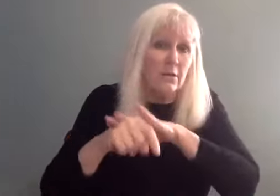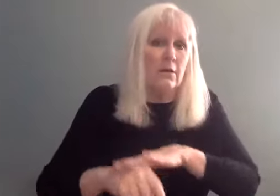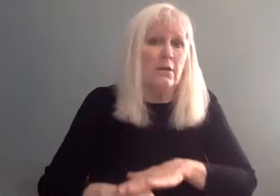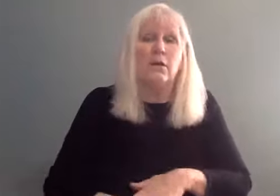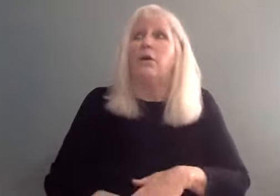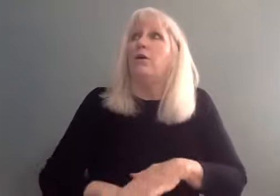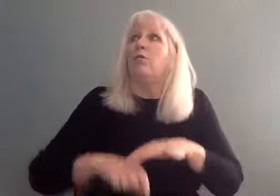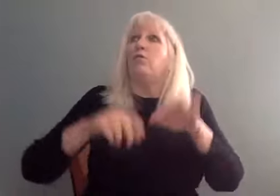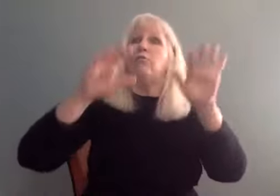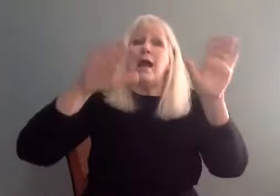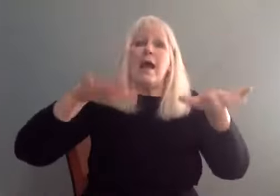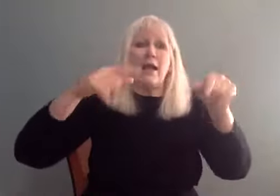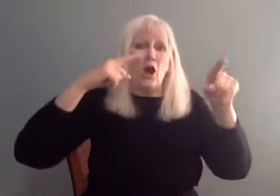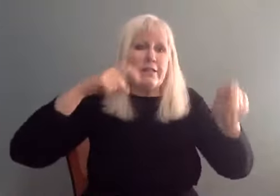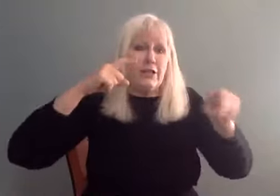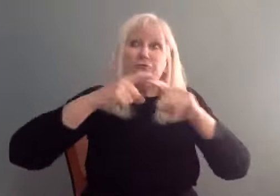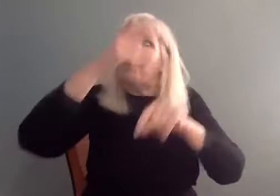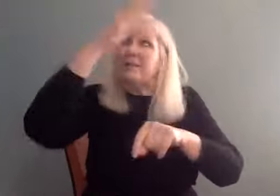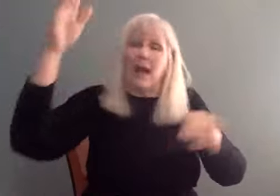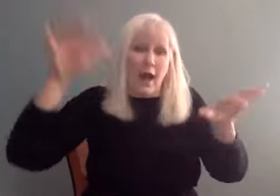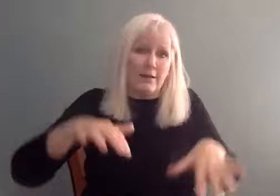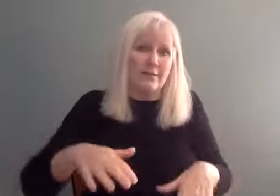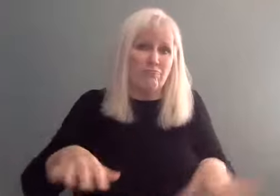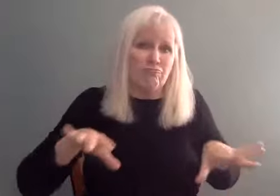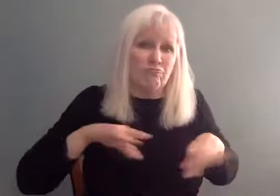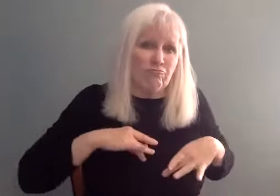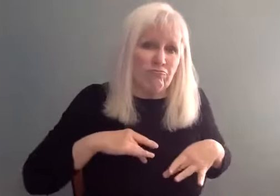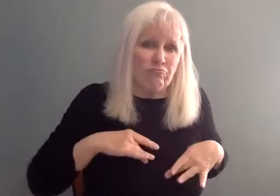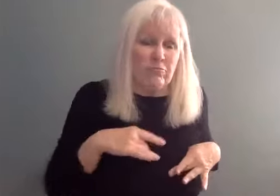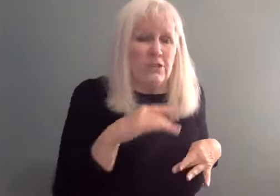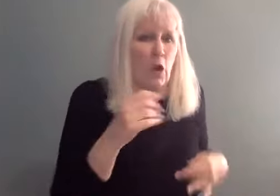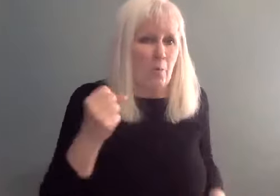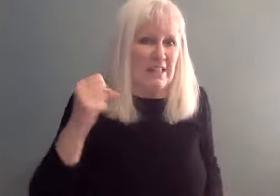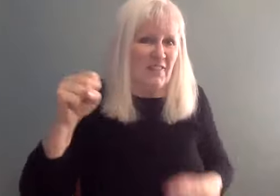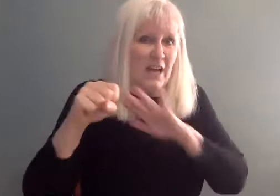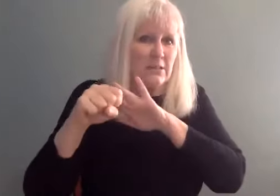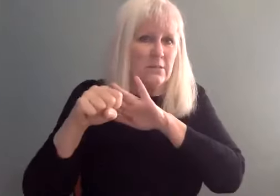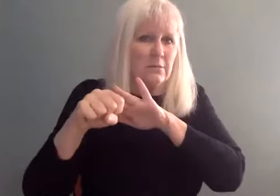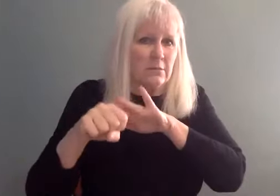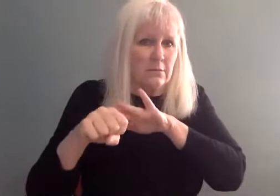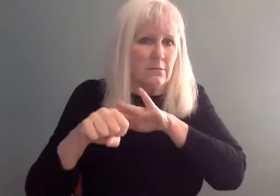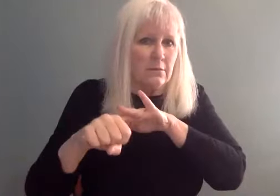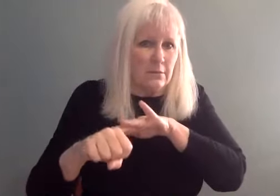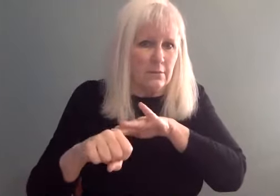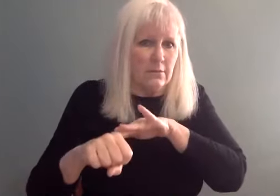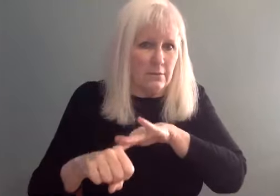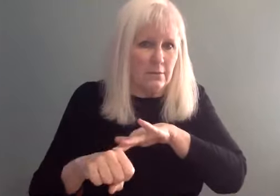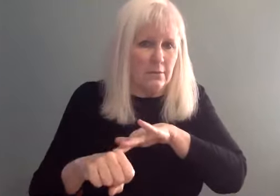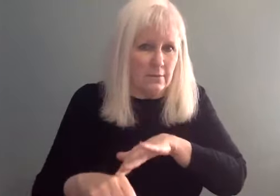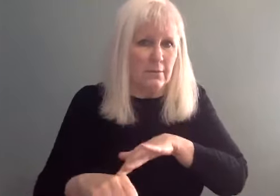free. So that I have been able to dig that defiance out little by little by little, so it doesn't get in the way of the